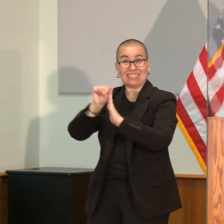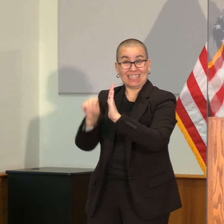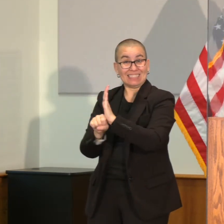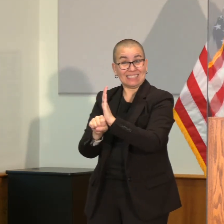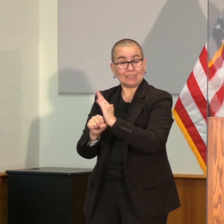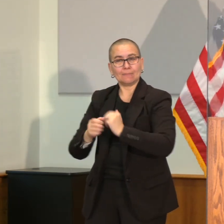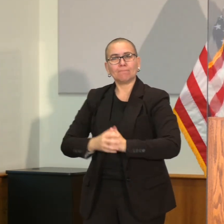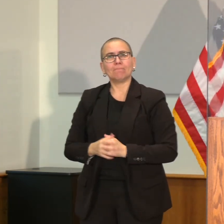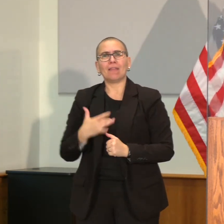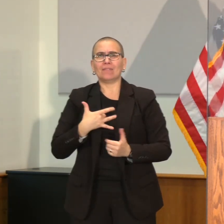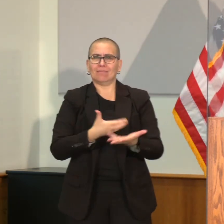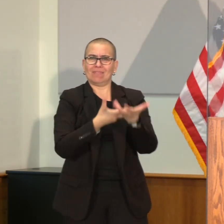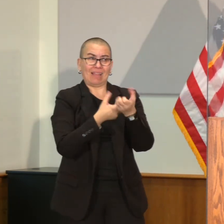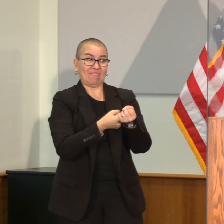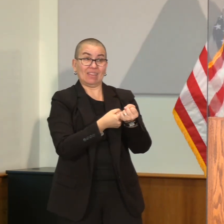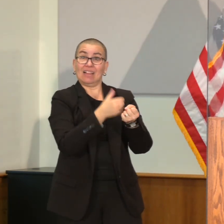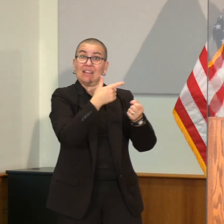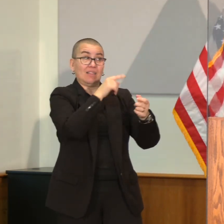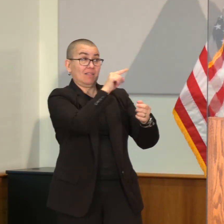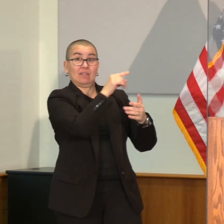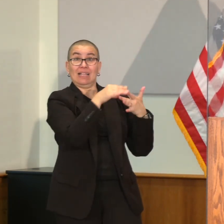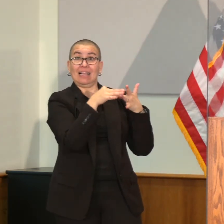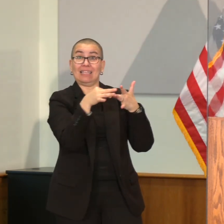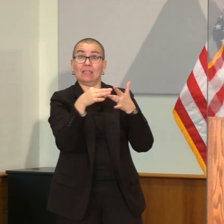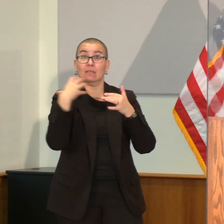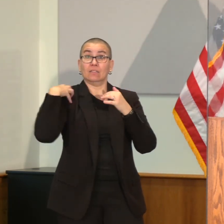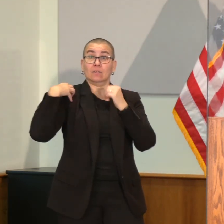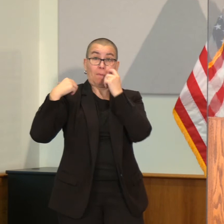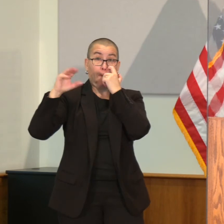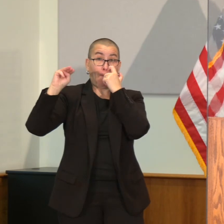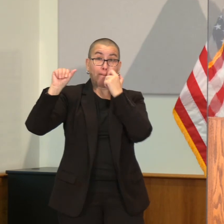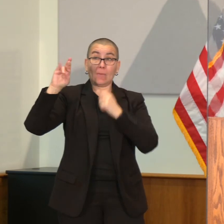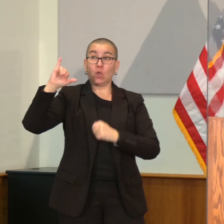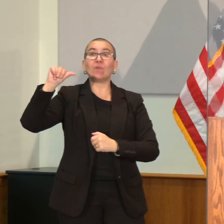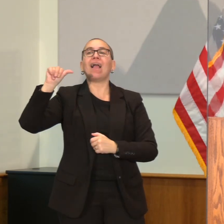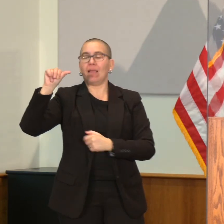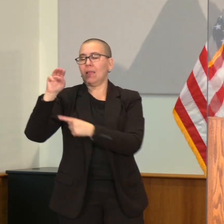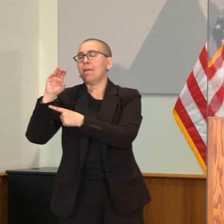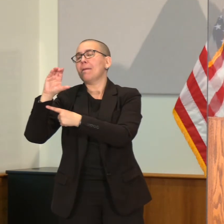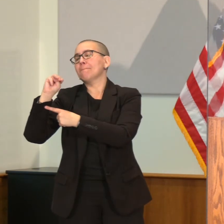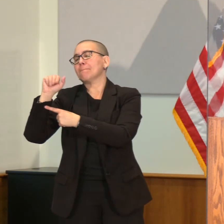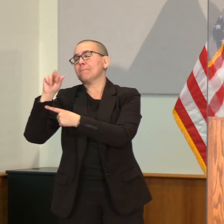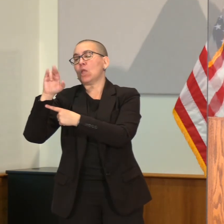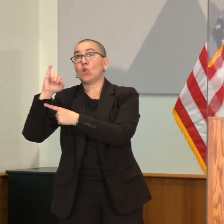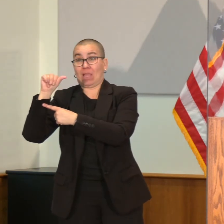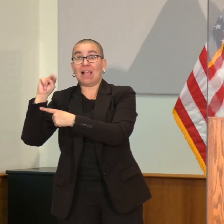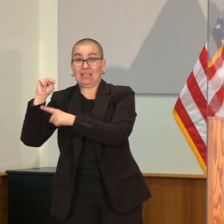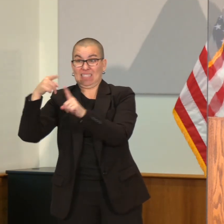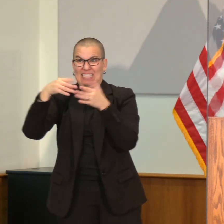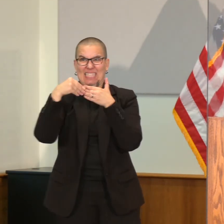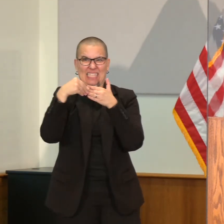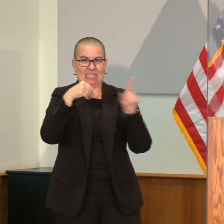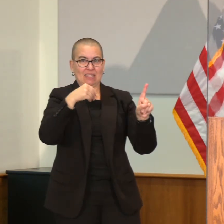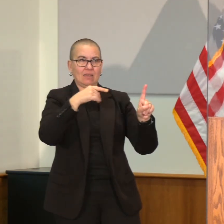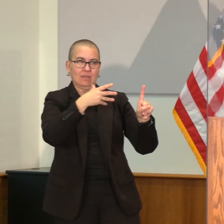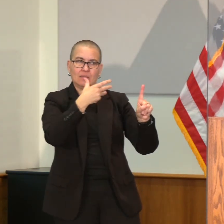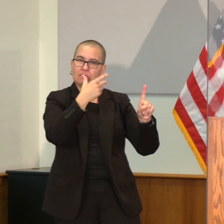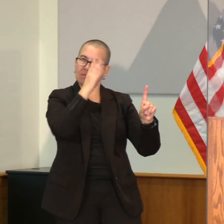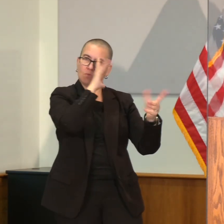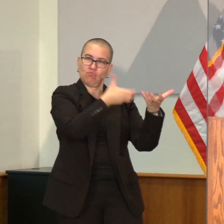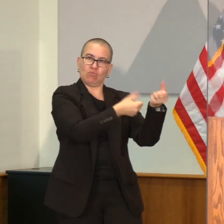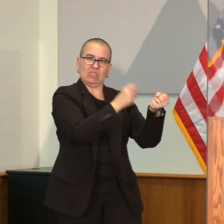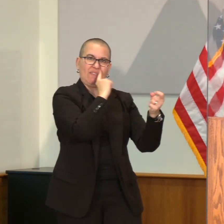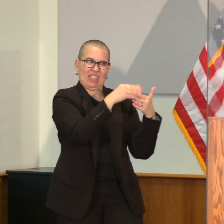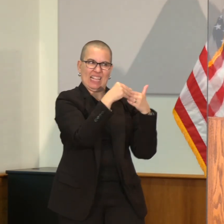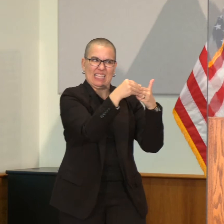leadership of Chairs Mariani and Limmer, we can achieve this goal. May God heal our land. Right now, I'd like